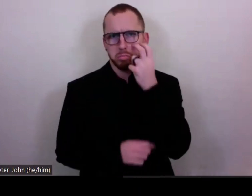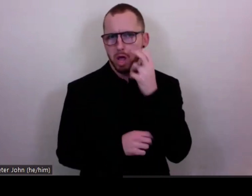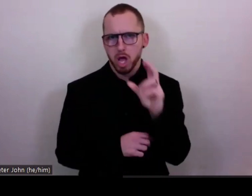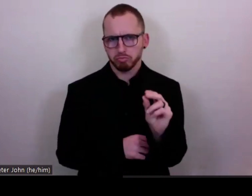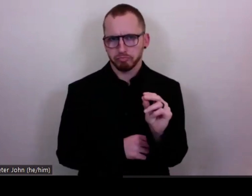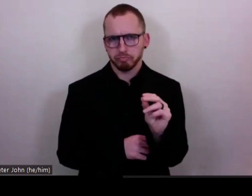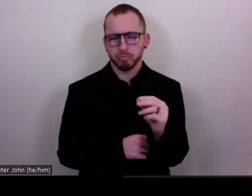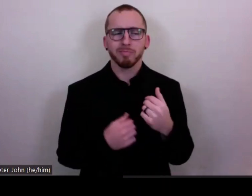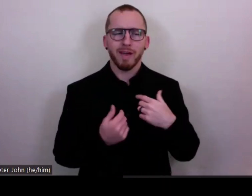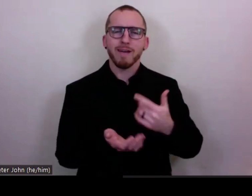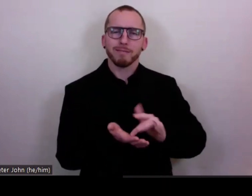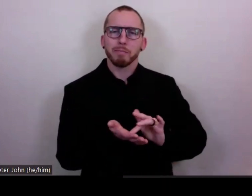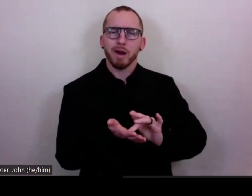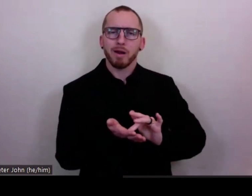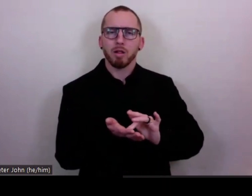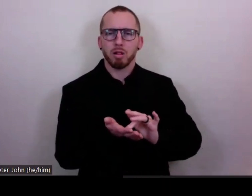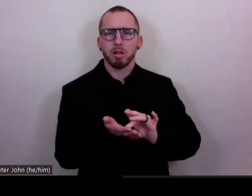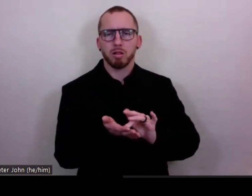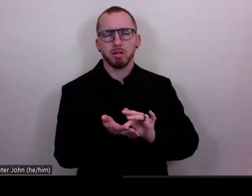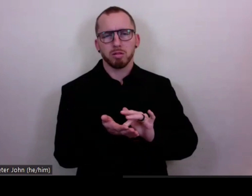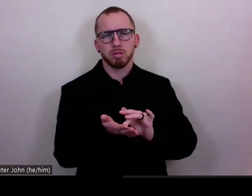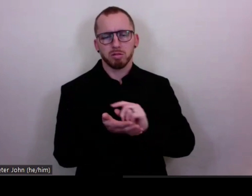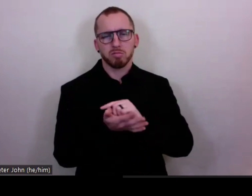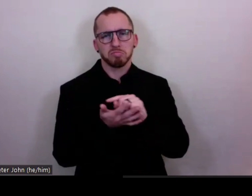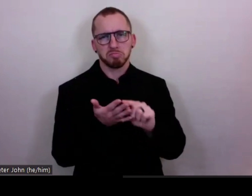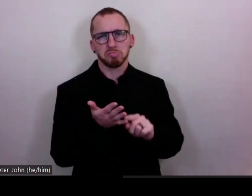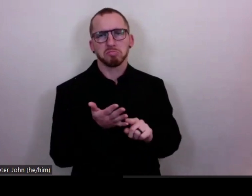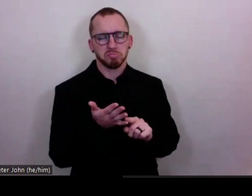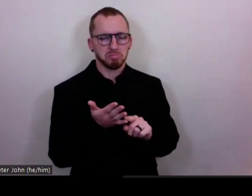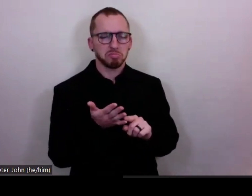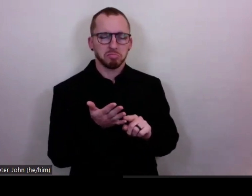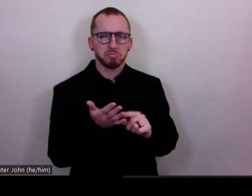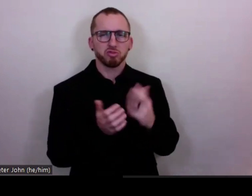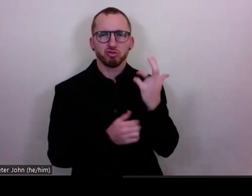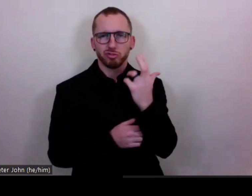medical conditions that confine them 24 hours a day to bed.